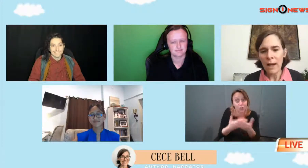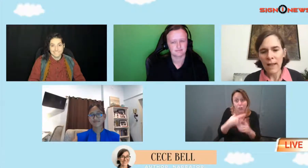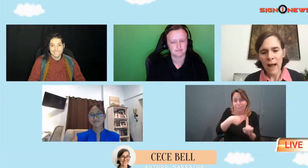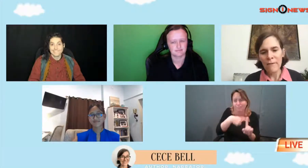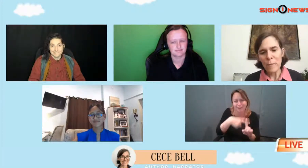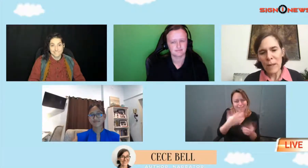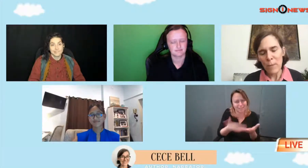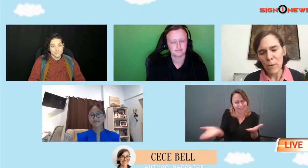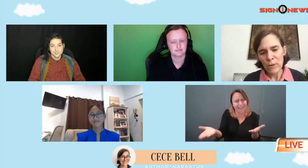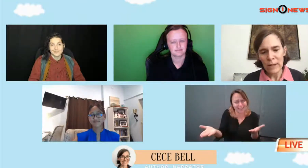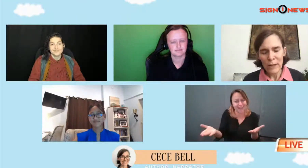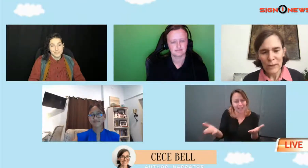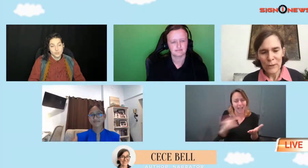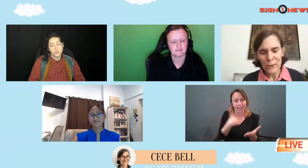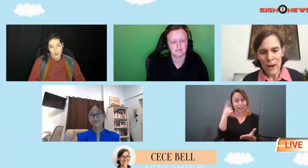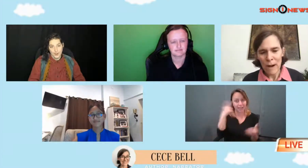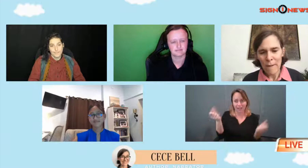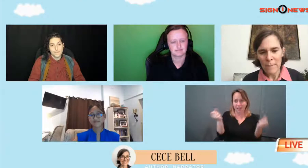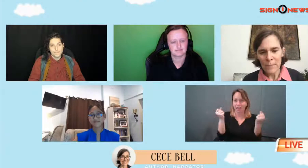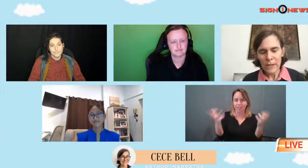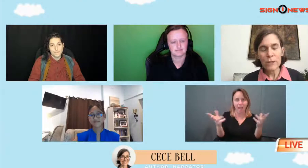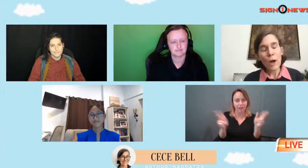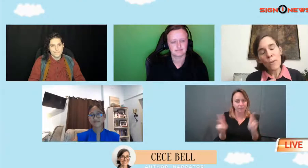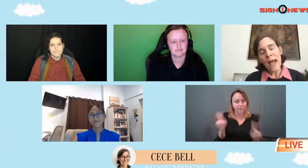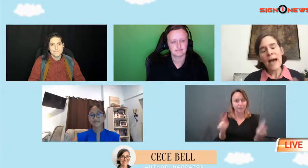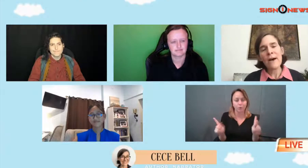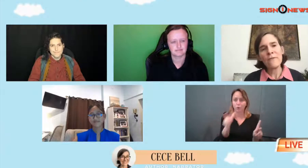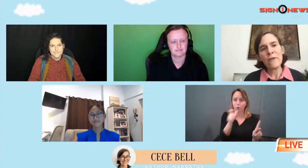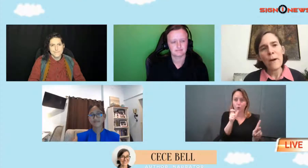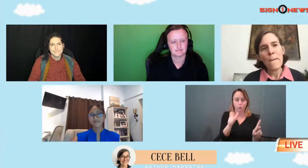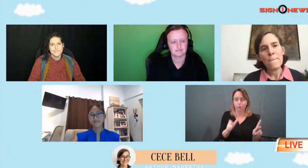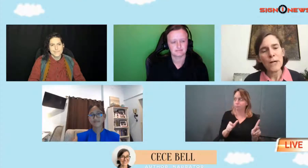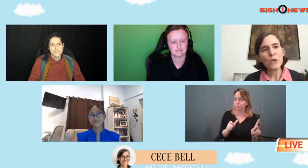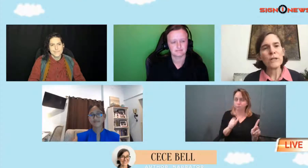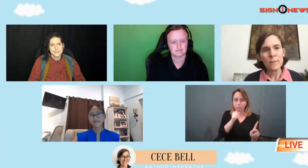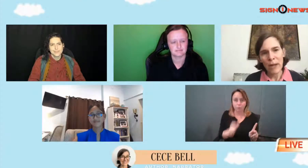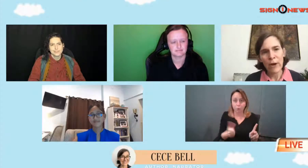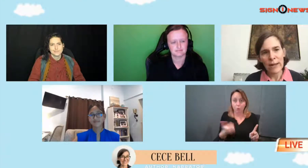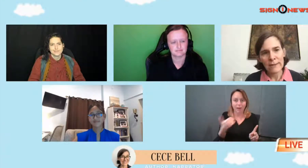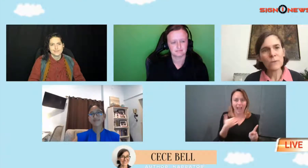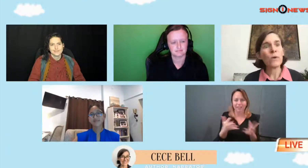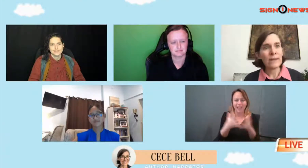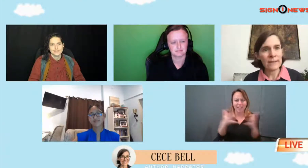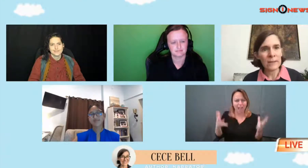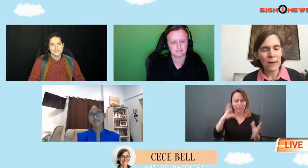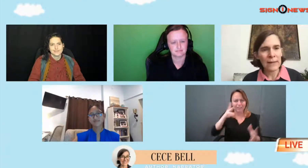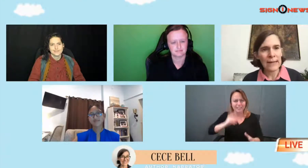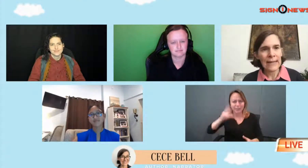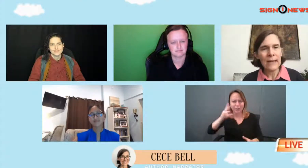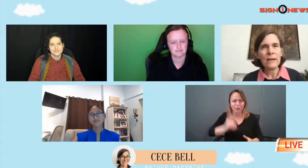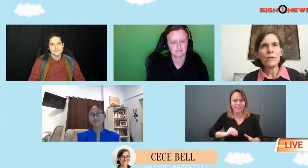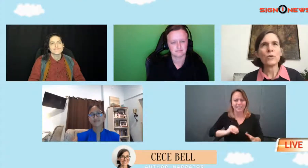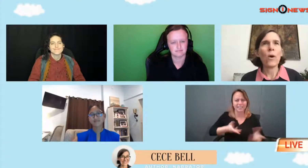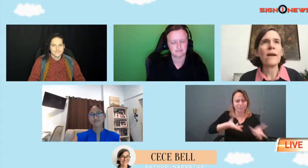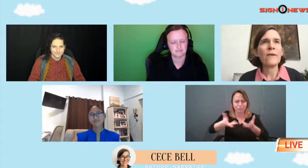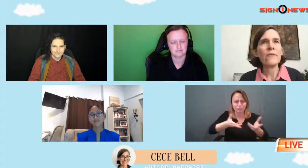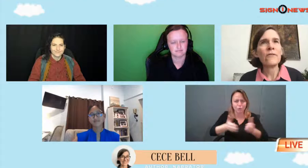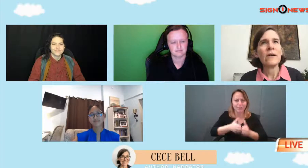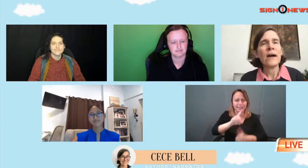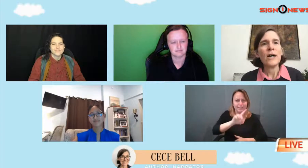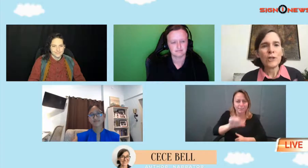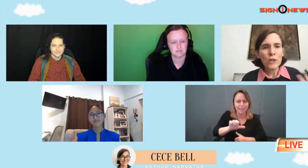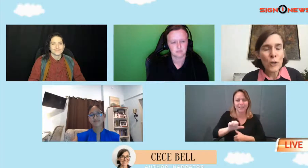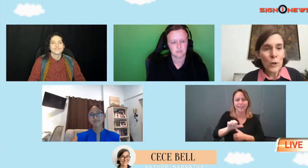think a lot of people who don't have much experience with disability sort